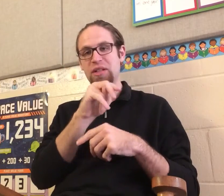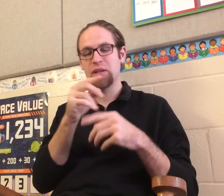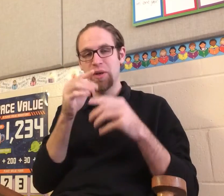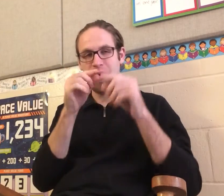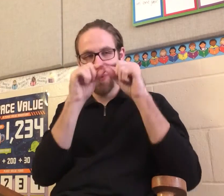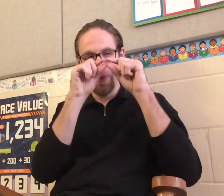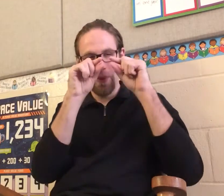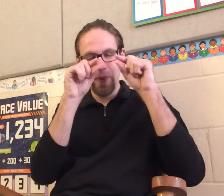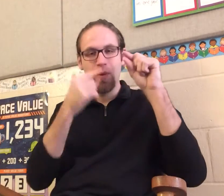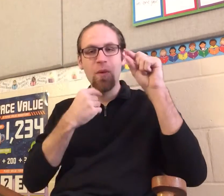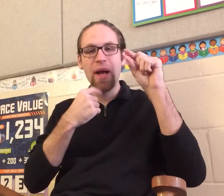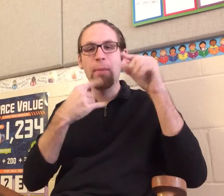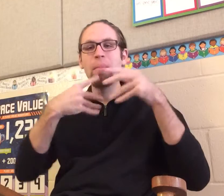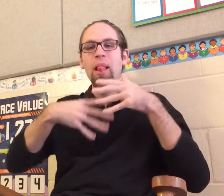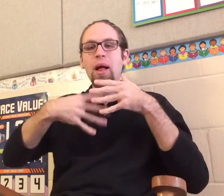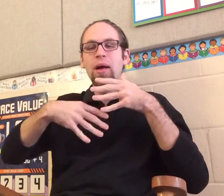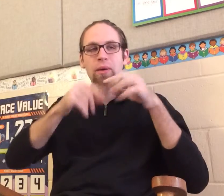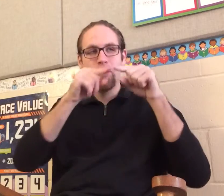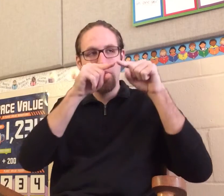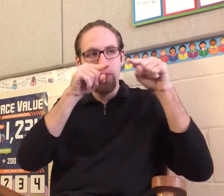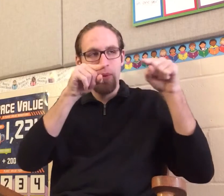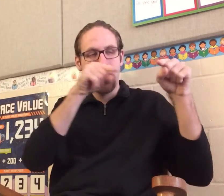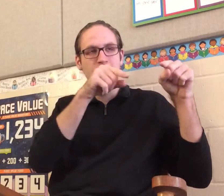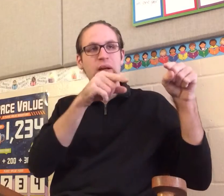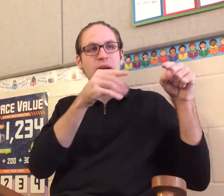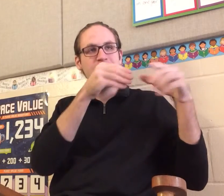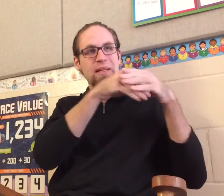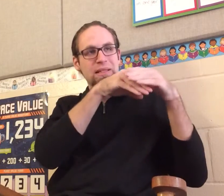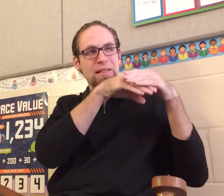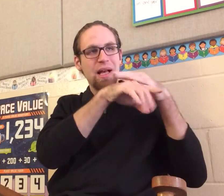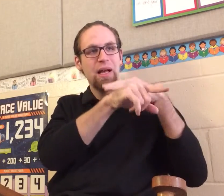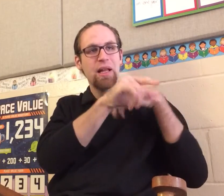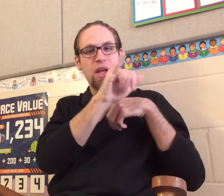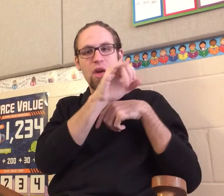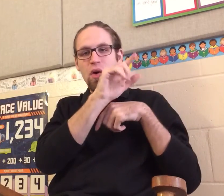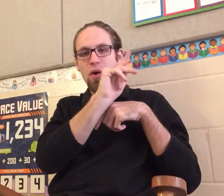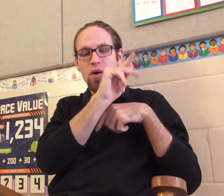the embryo to the yolk into the inside of the shell.